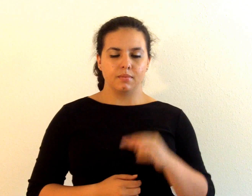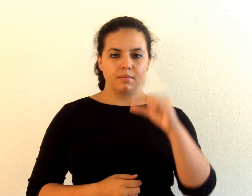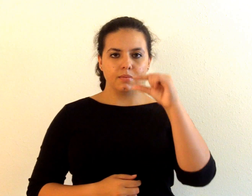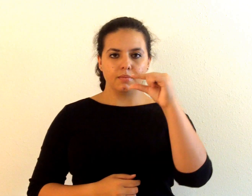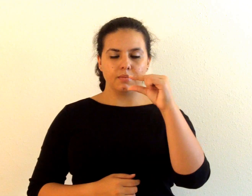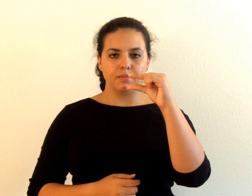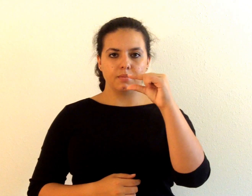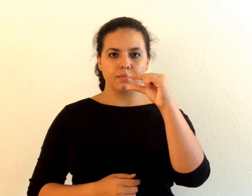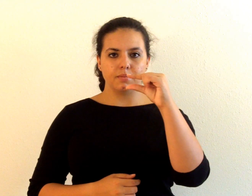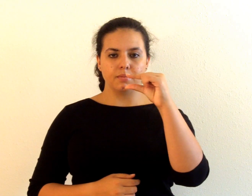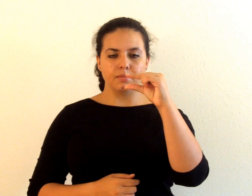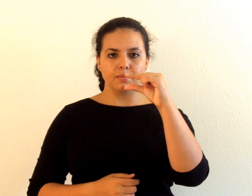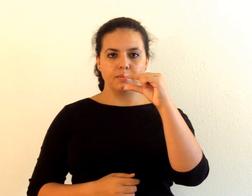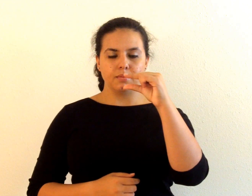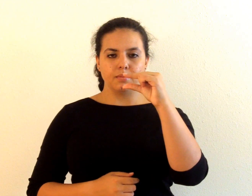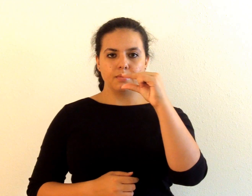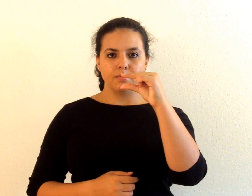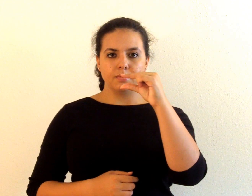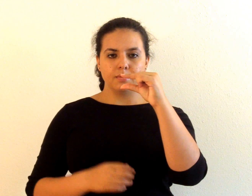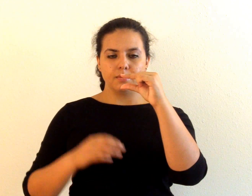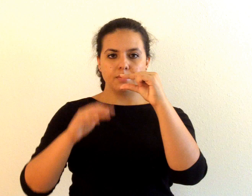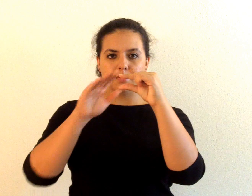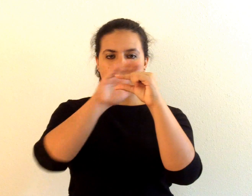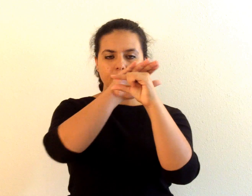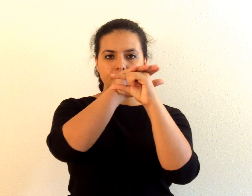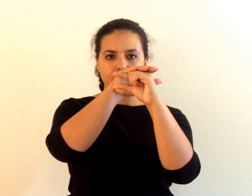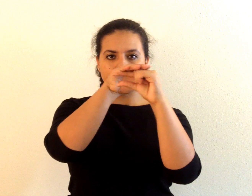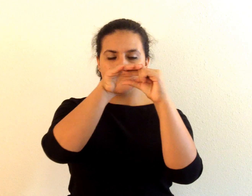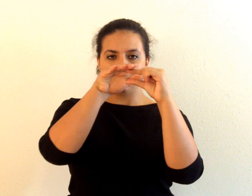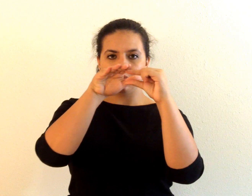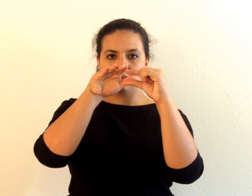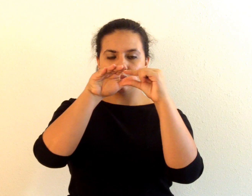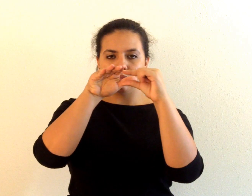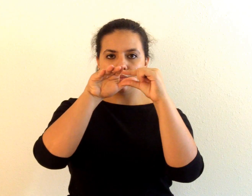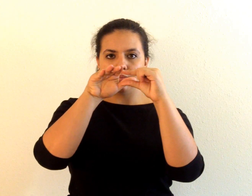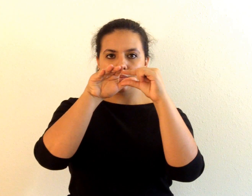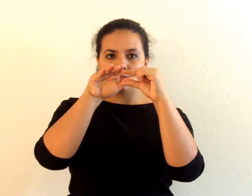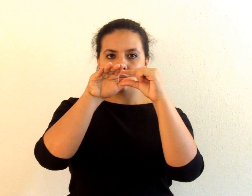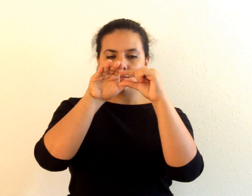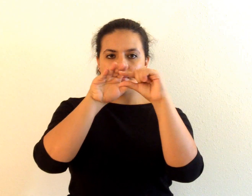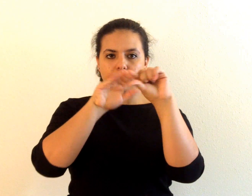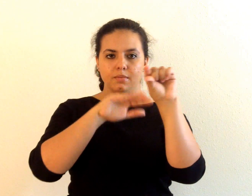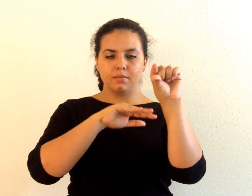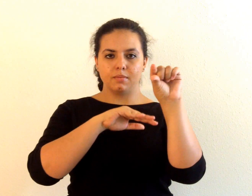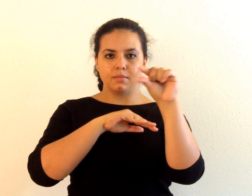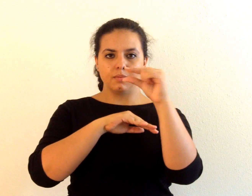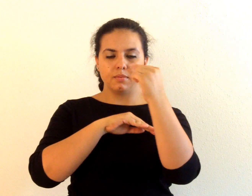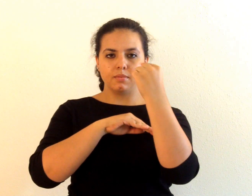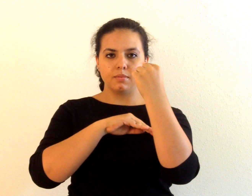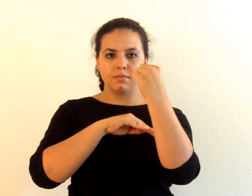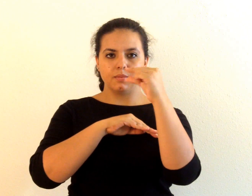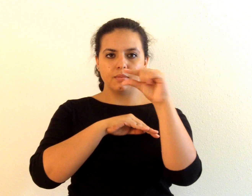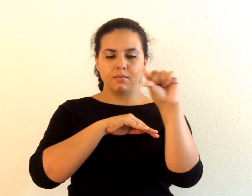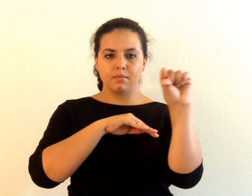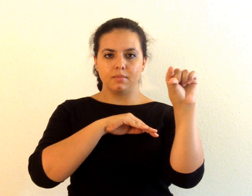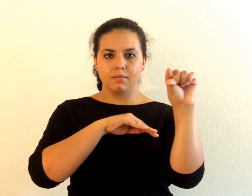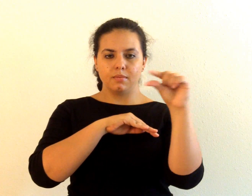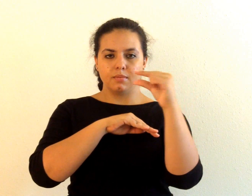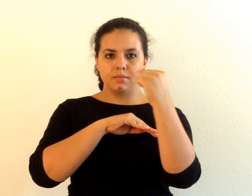You have your G. Your G needs to stay flat this way, but it can rotate all over this way. It